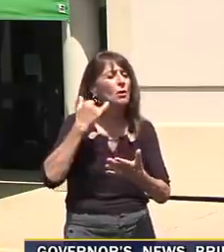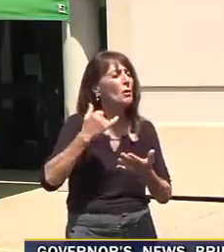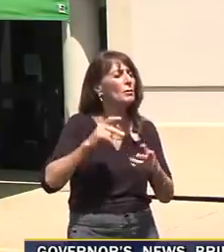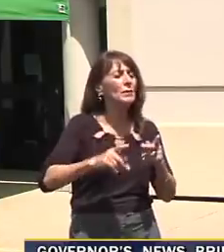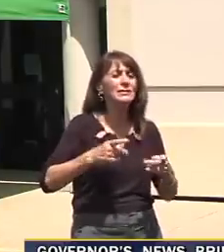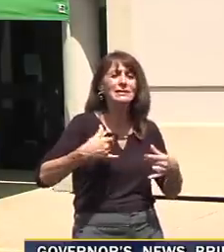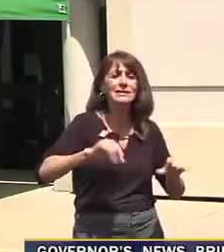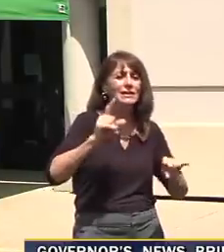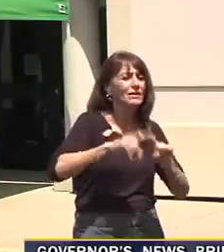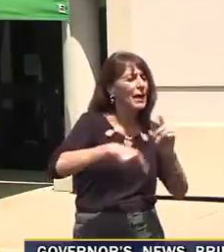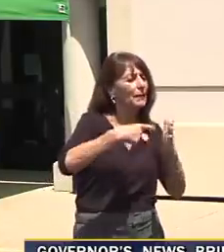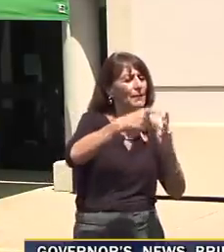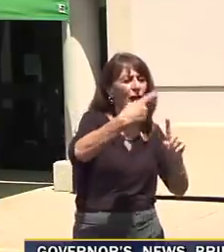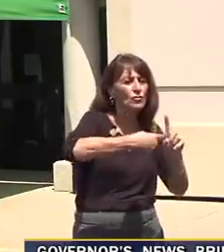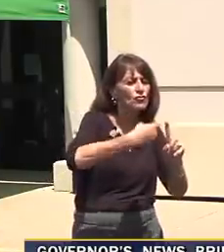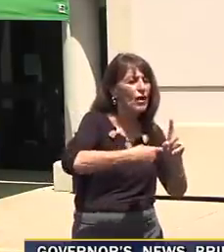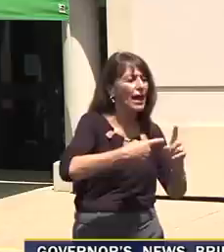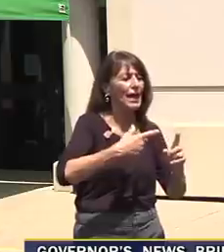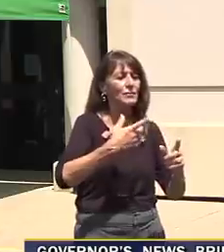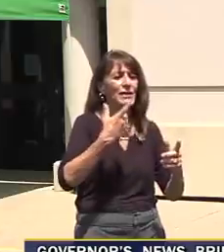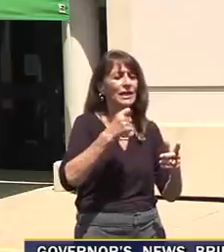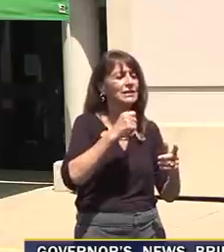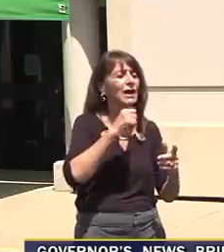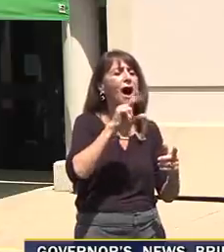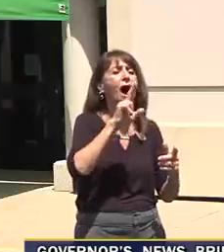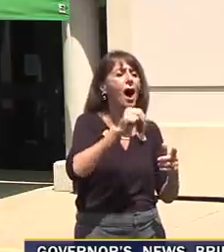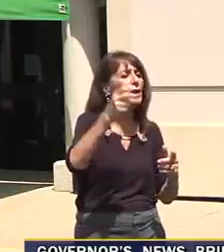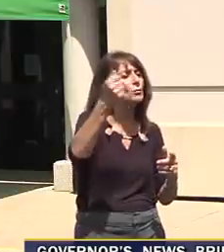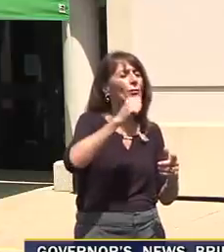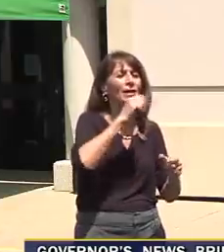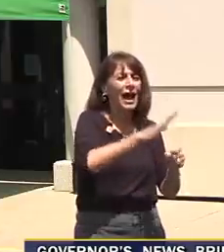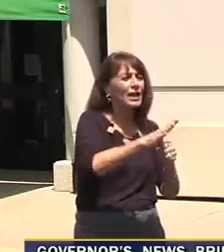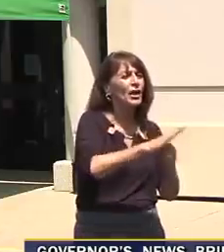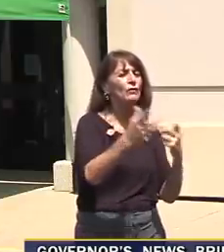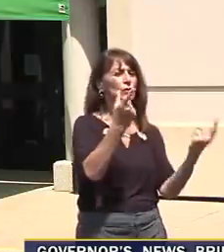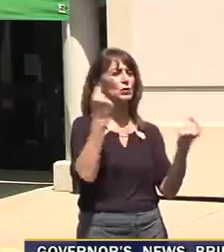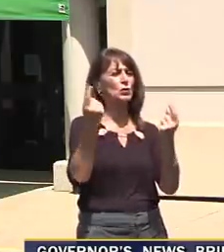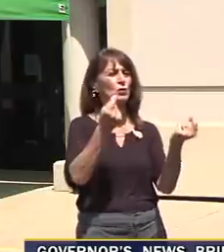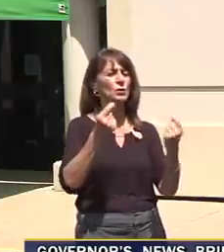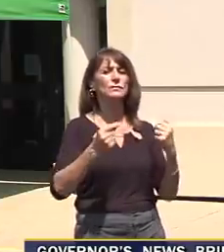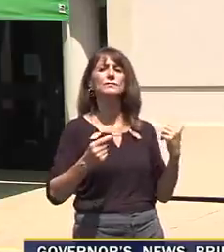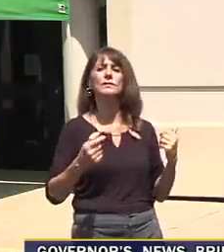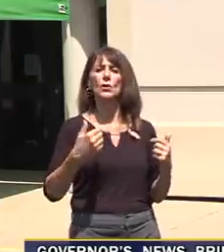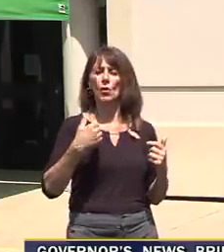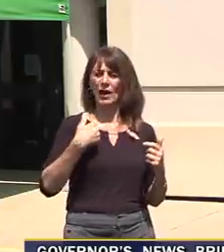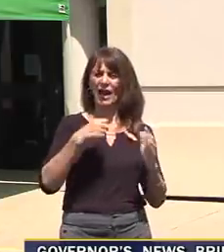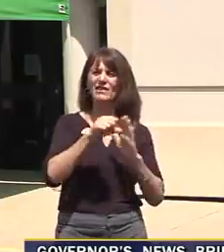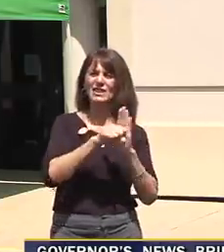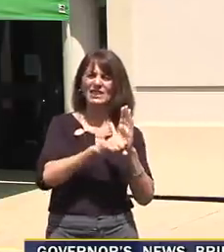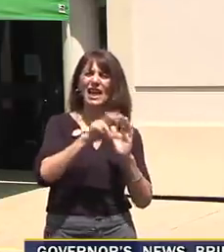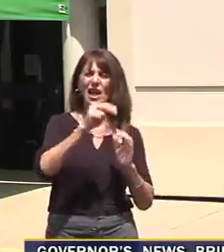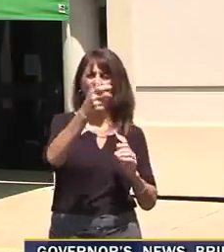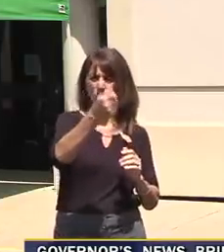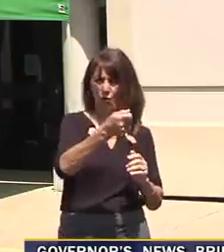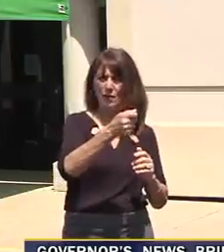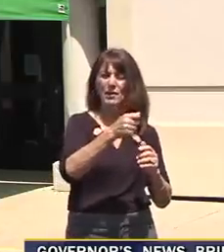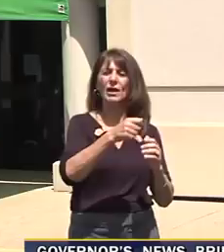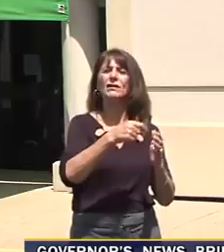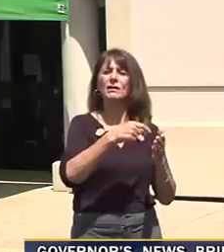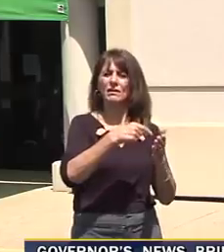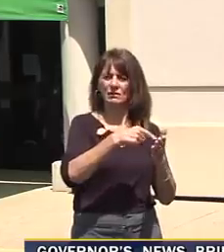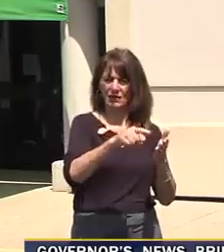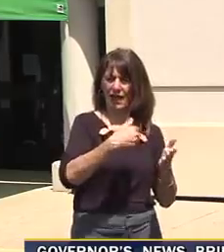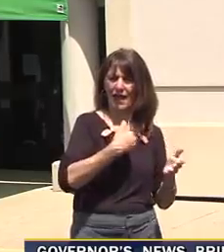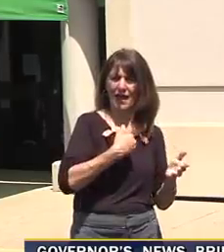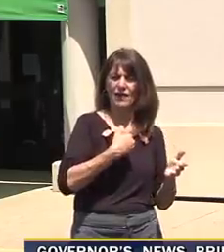it on state unemployment comp alone? Well, we've got the state unemployment compensation. We've opened up